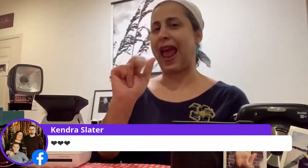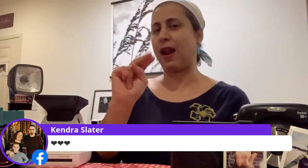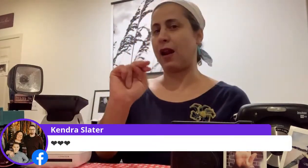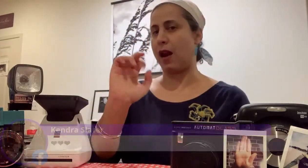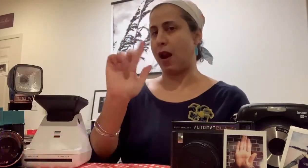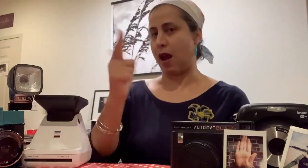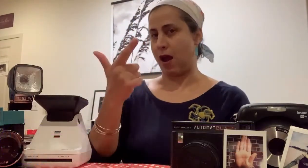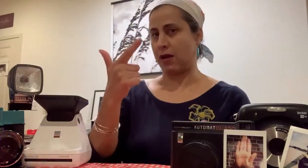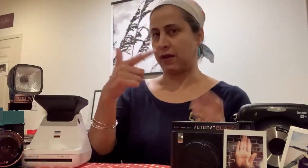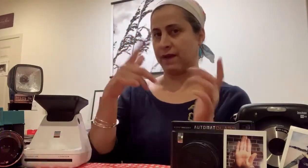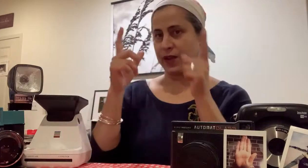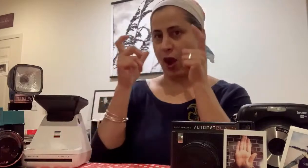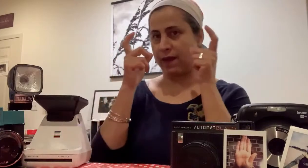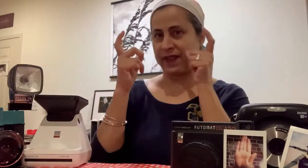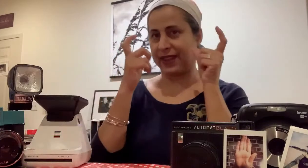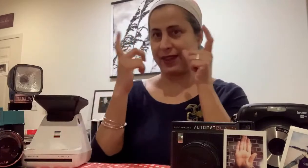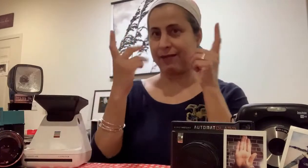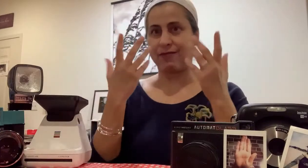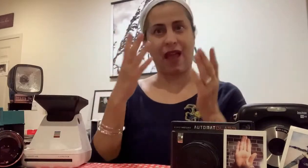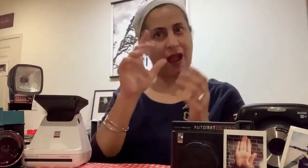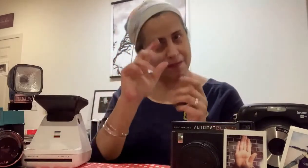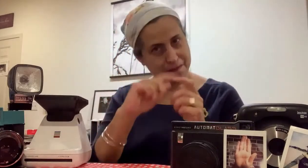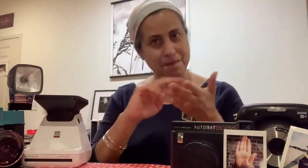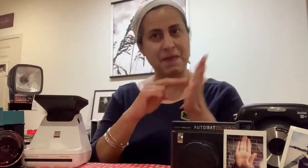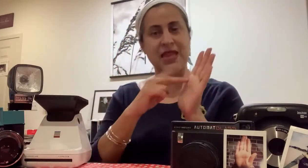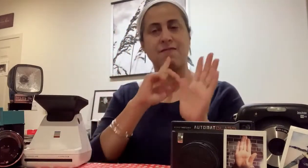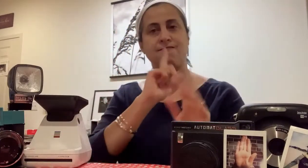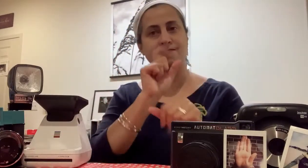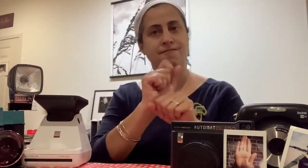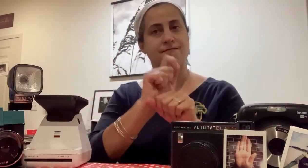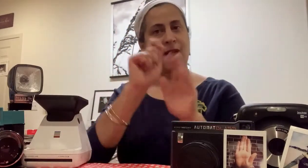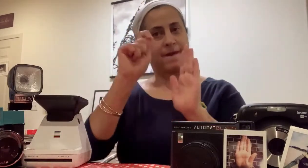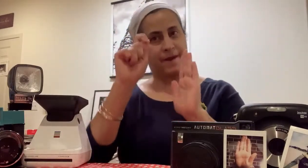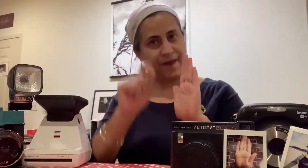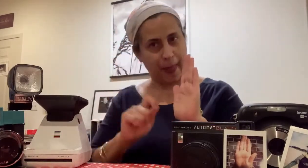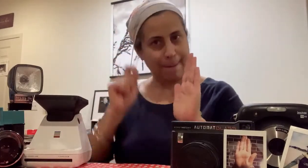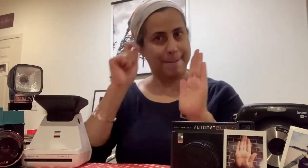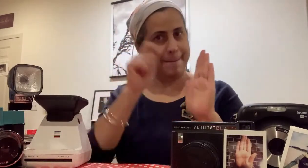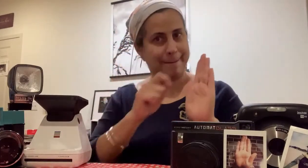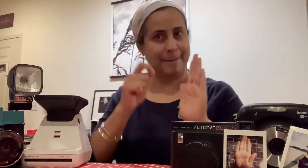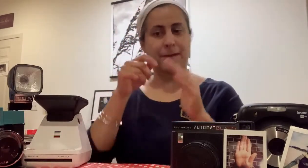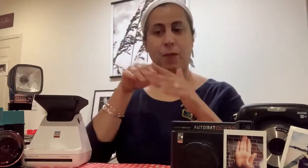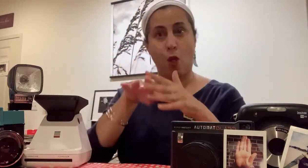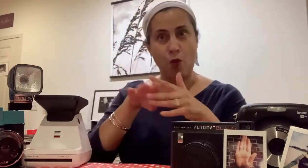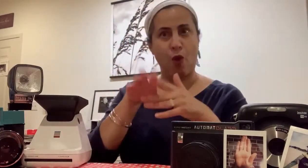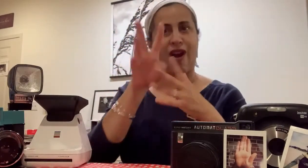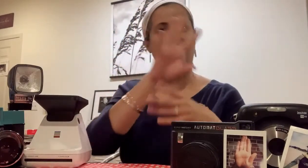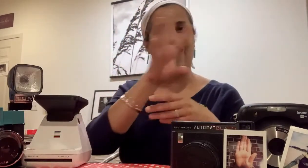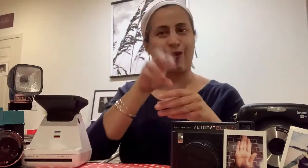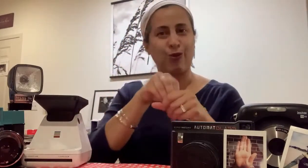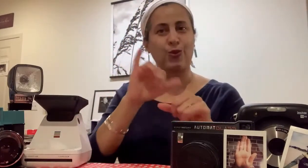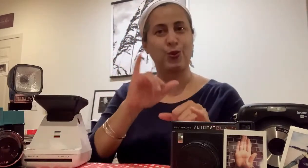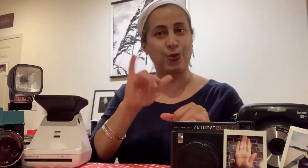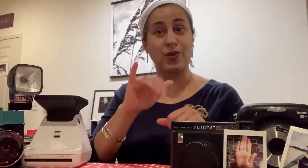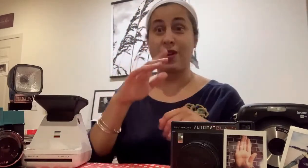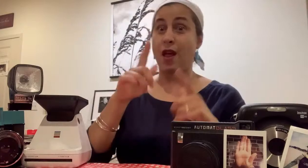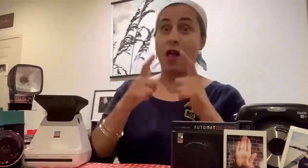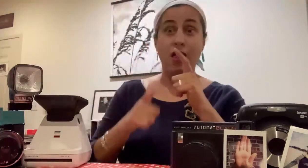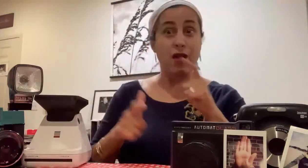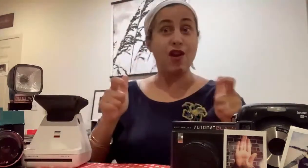my craft. I was working with analog photography that is using actual film and